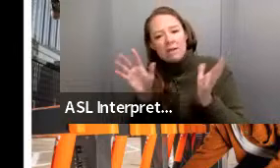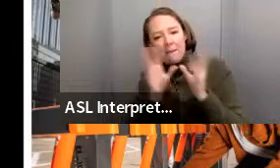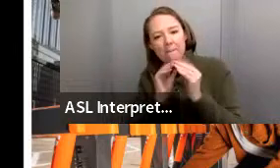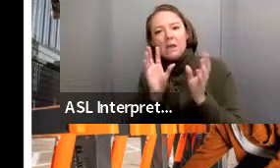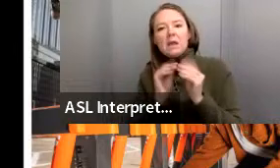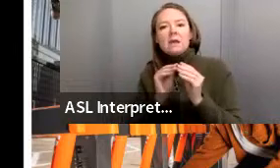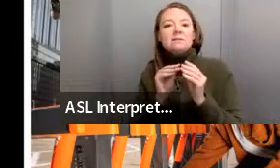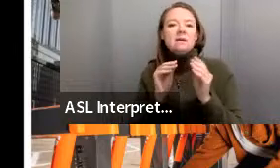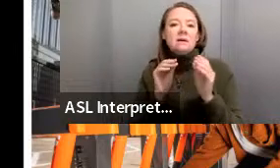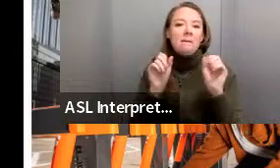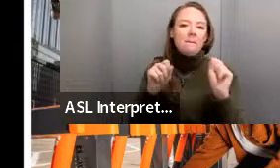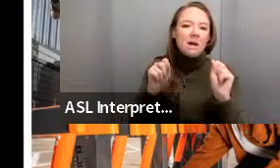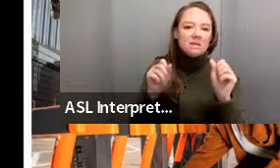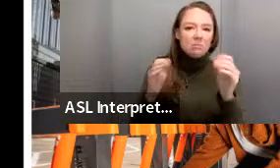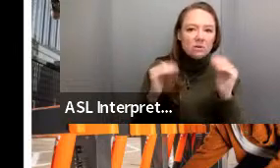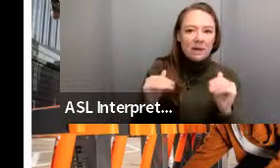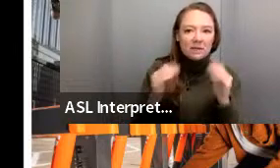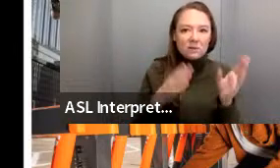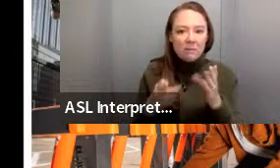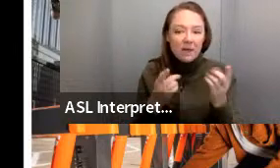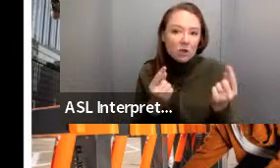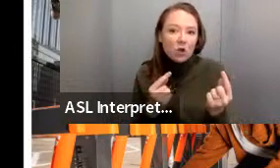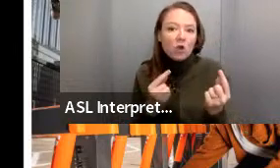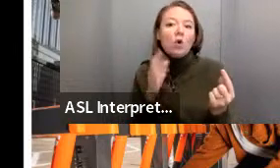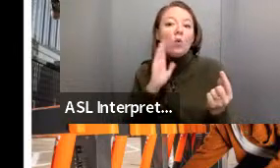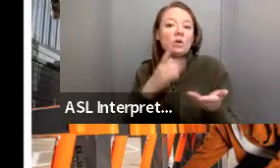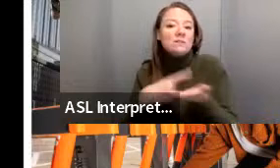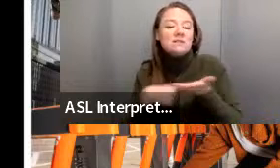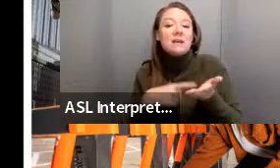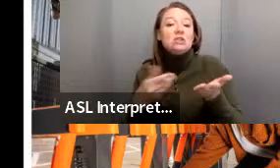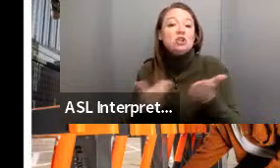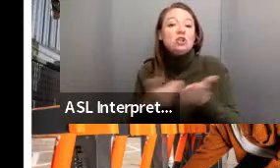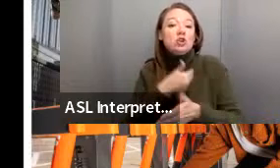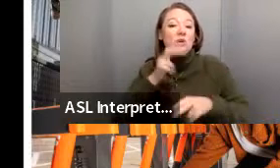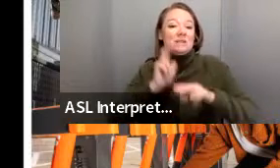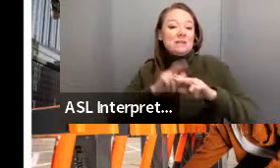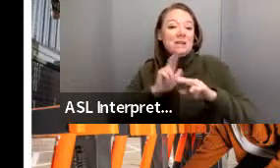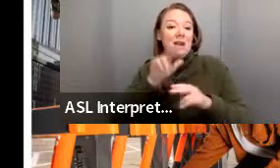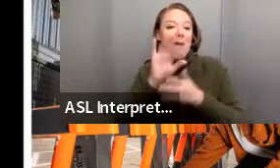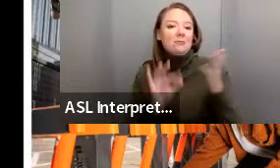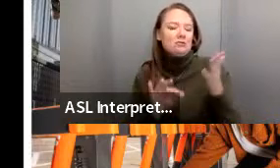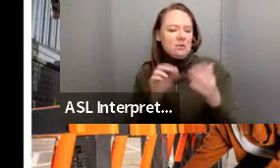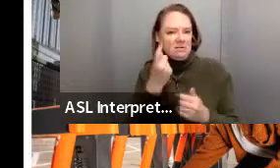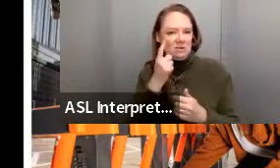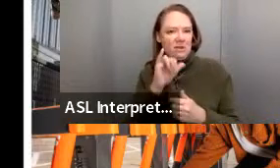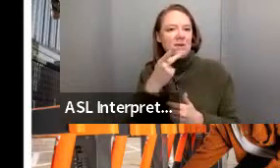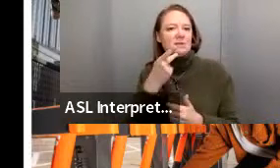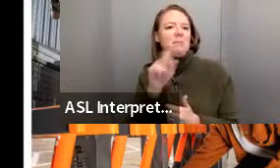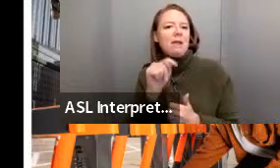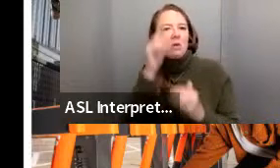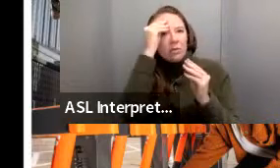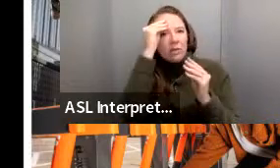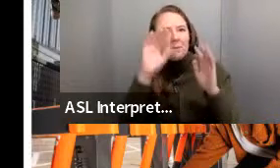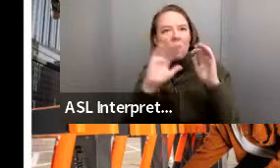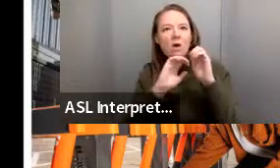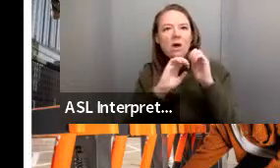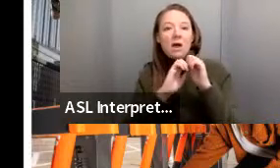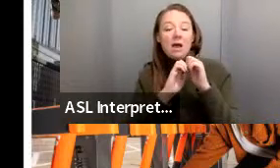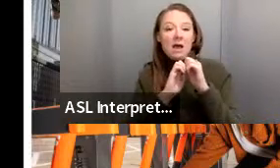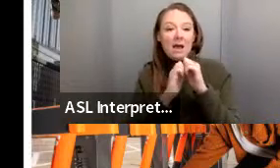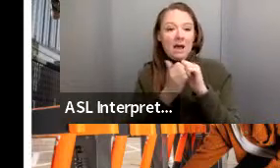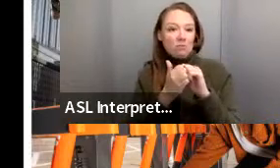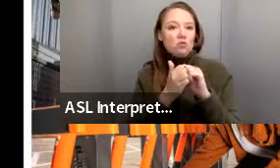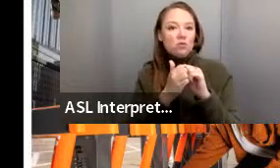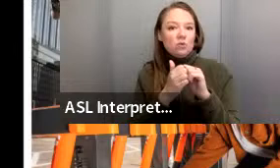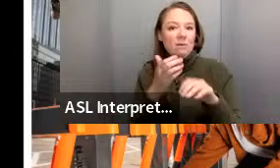new seated options that we're going to be discussing later today. We understand that this is a pilot. We're always looking for ways to improve our process, and that's part of one